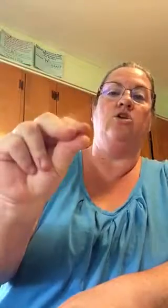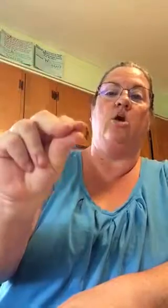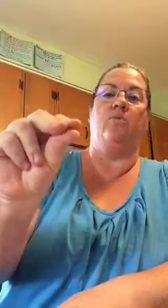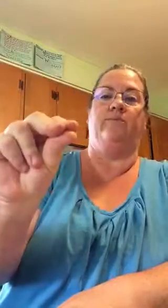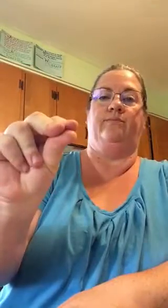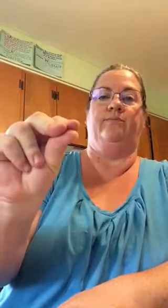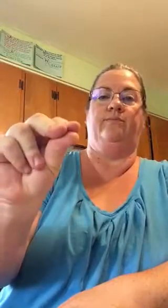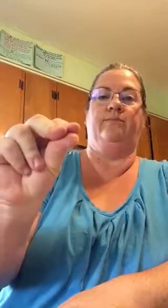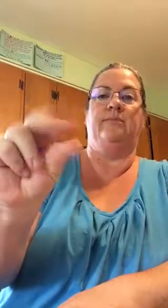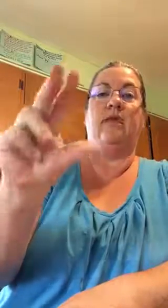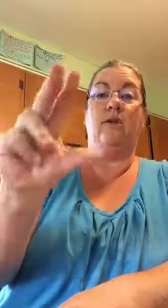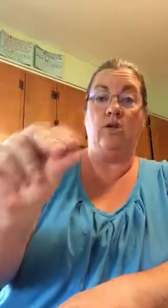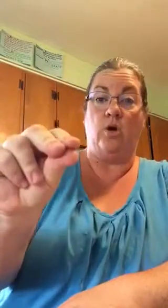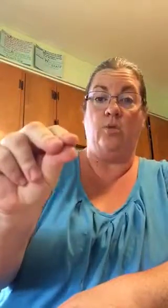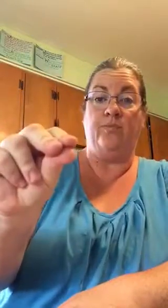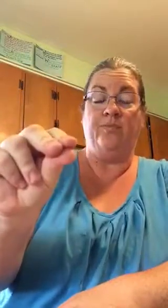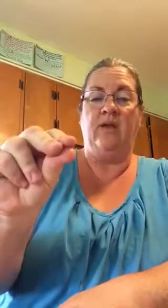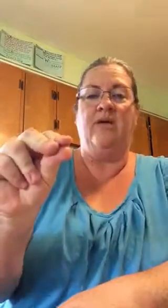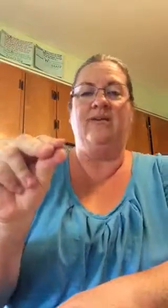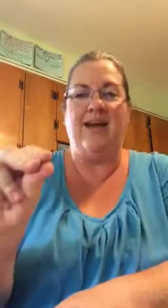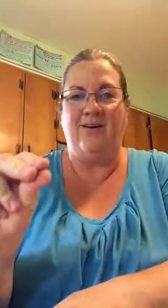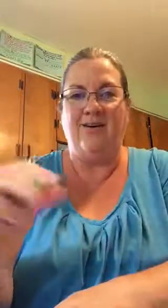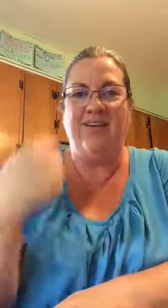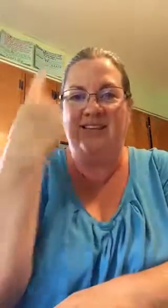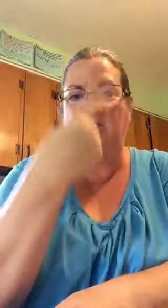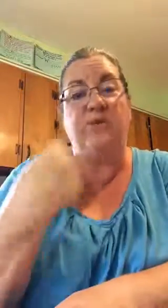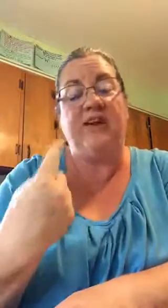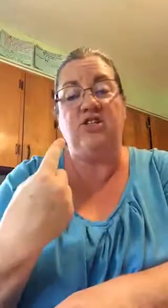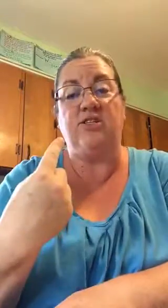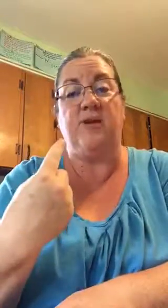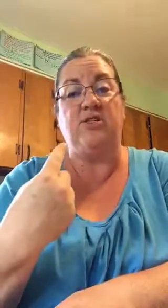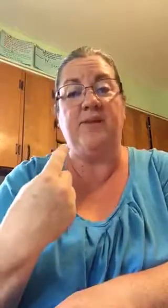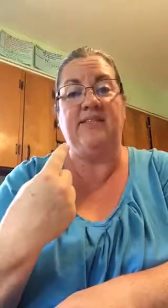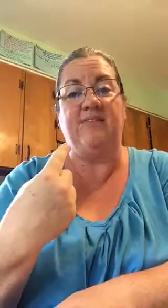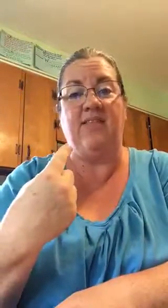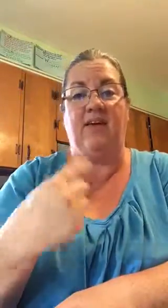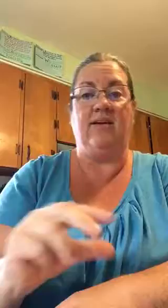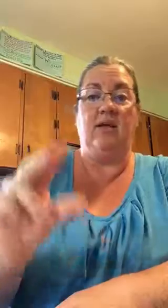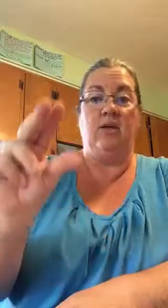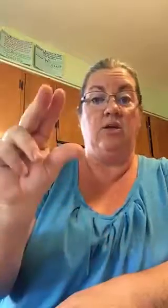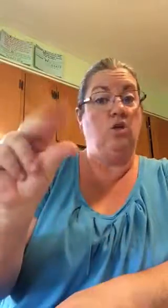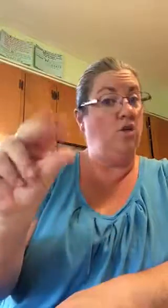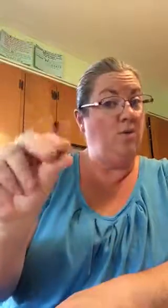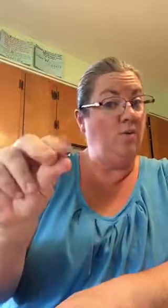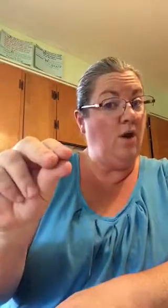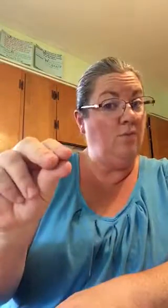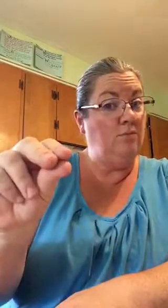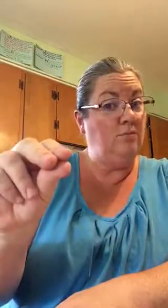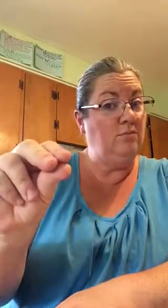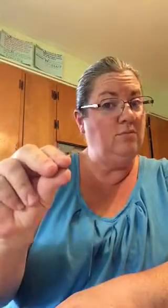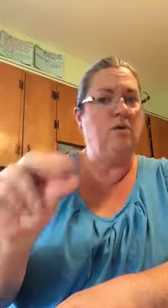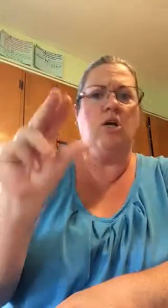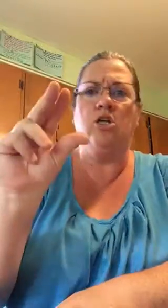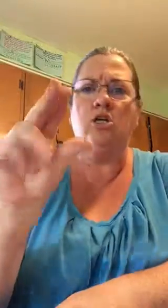No. No. Now, this is where facial expression means everything. No, no, no.